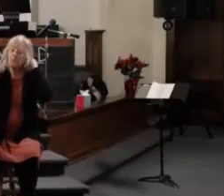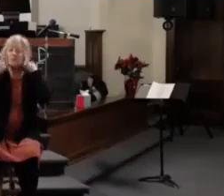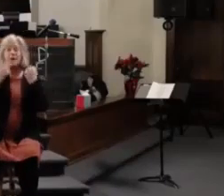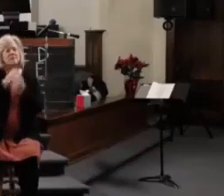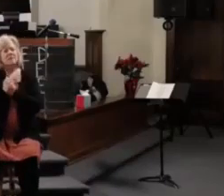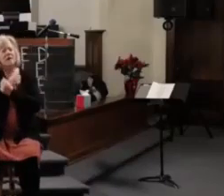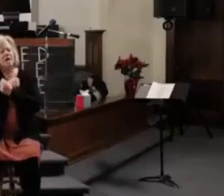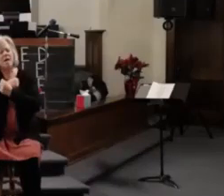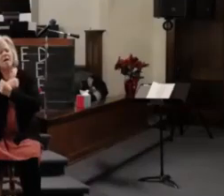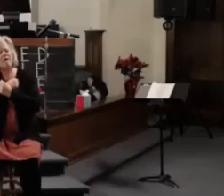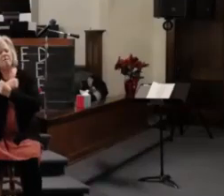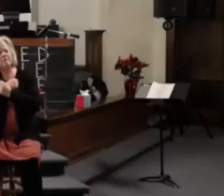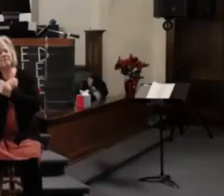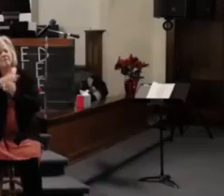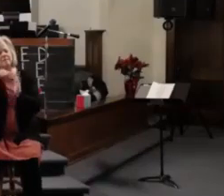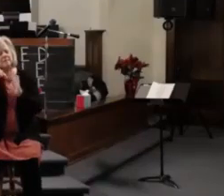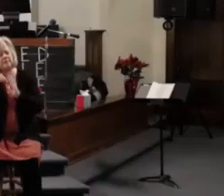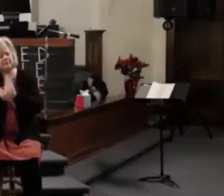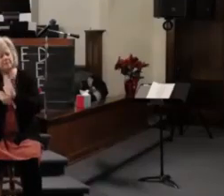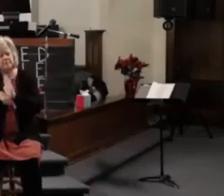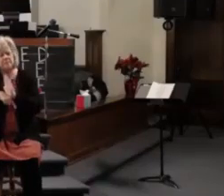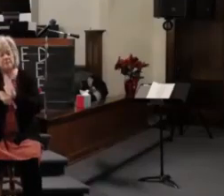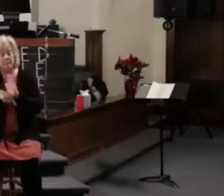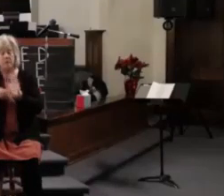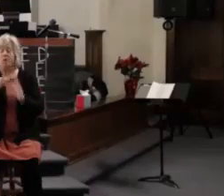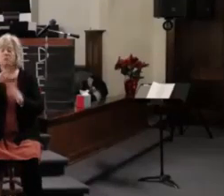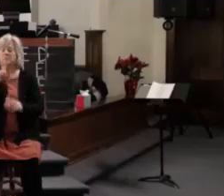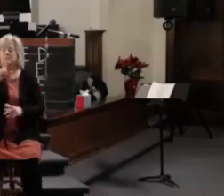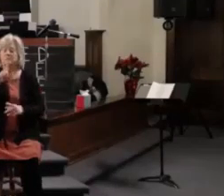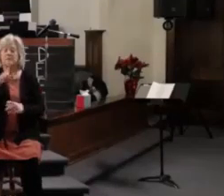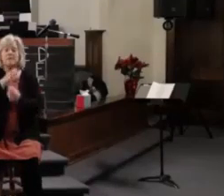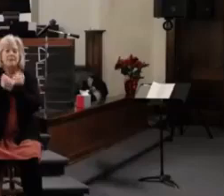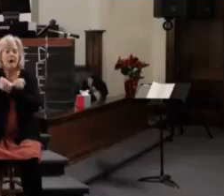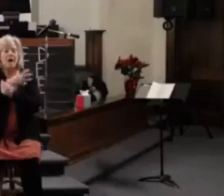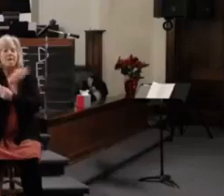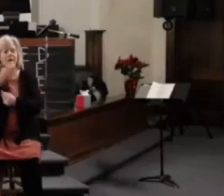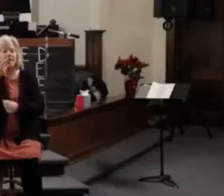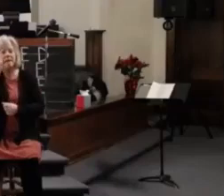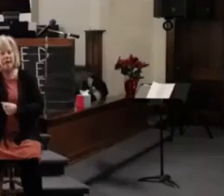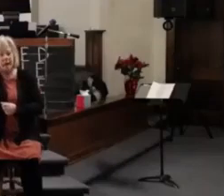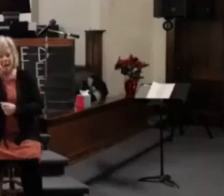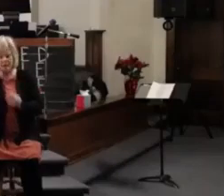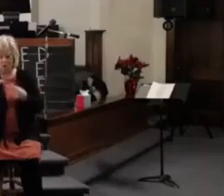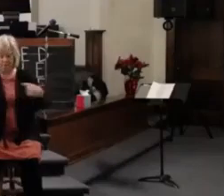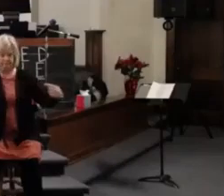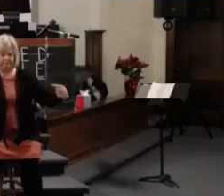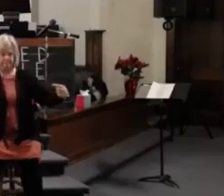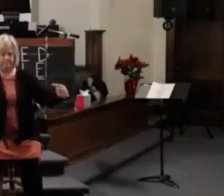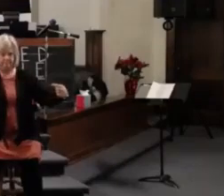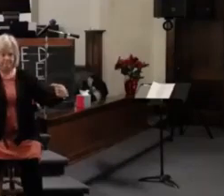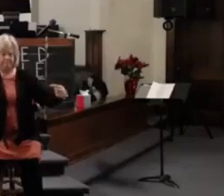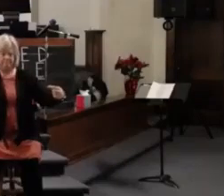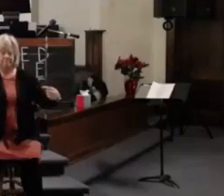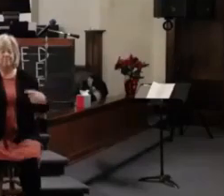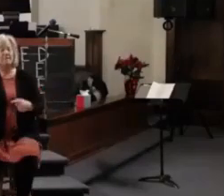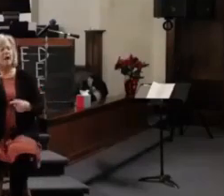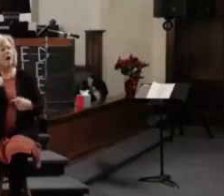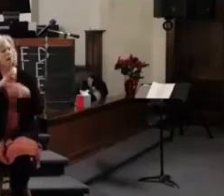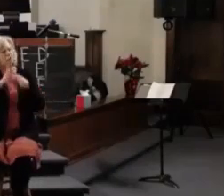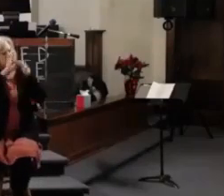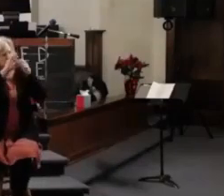hate are moral opposites. I am in a relationship with God who is